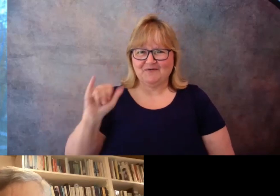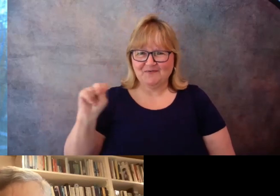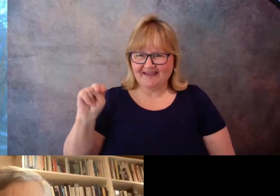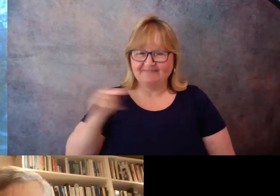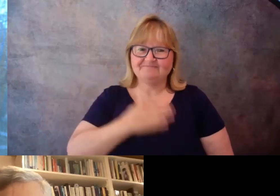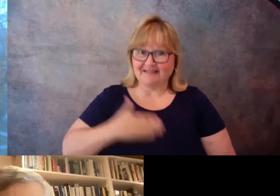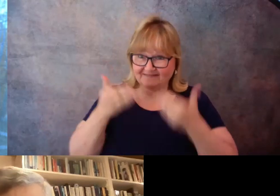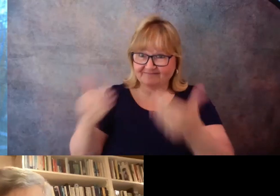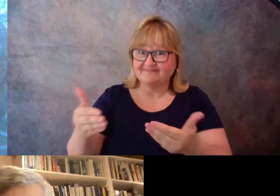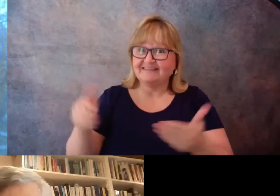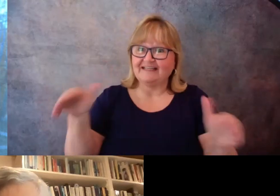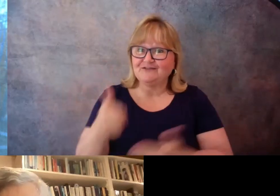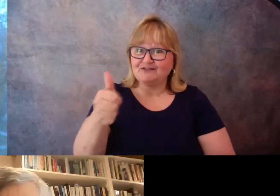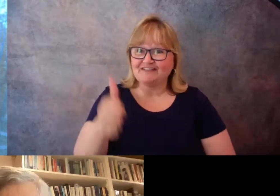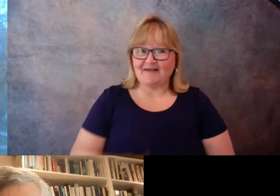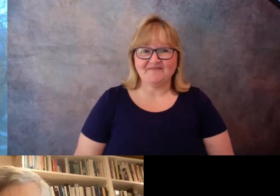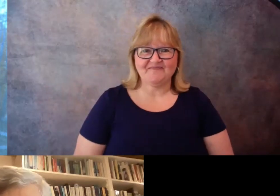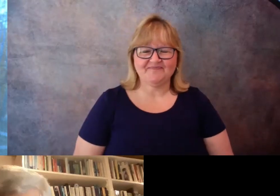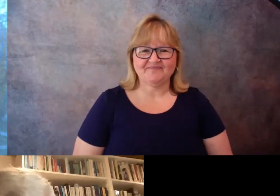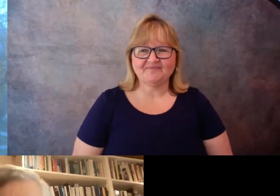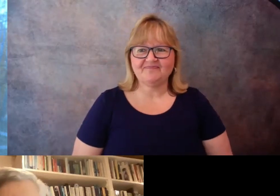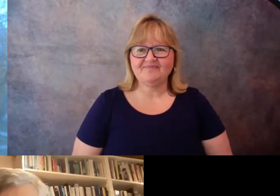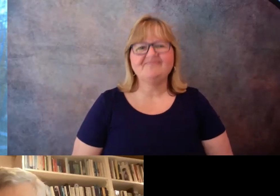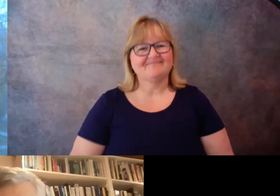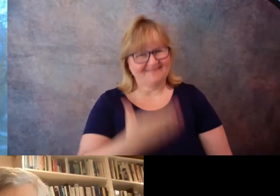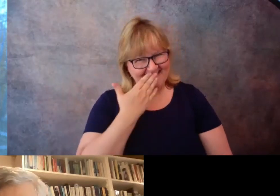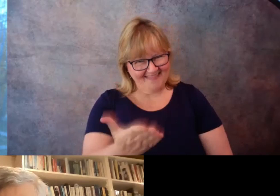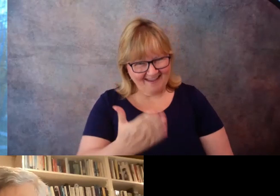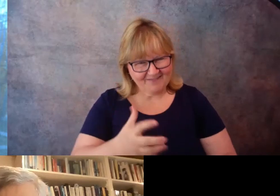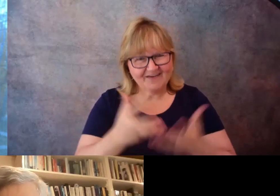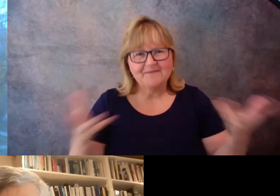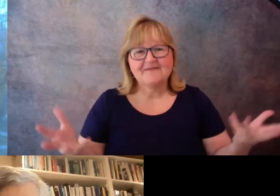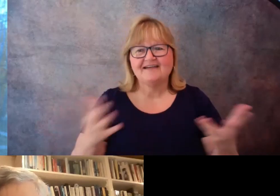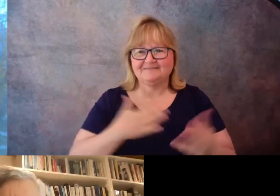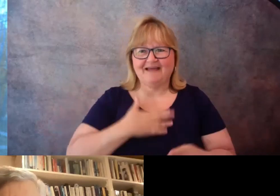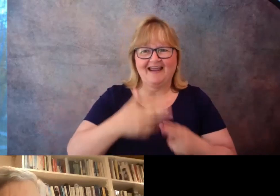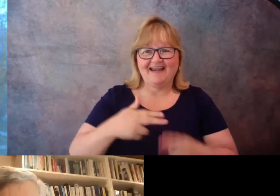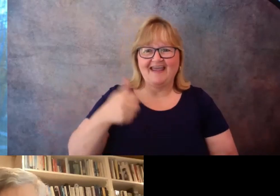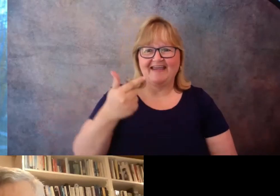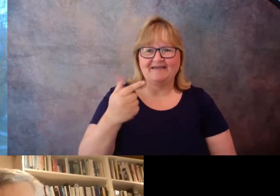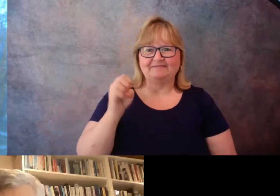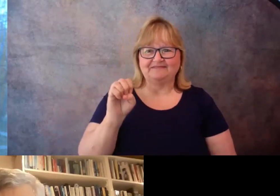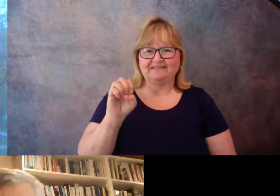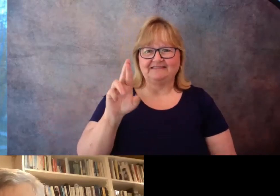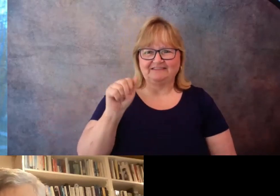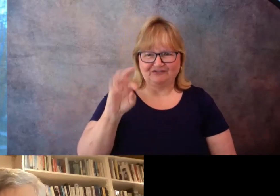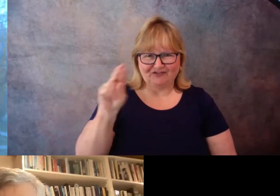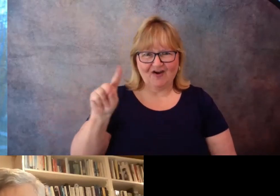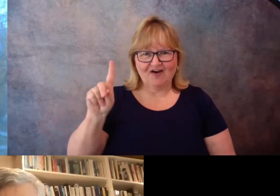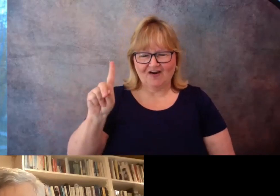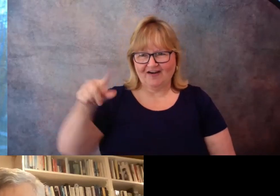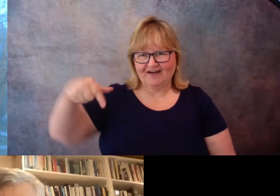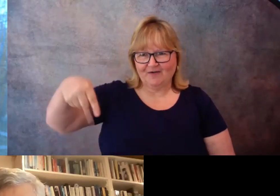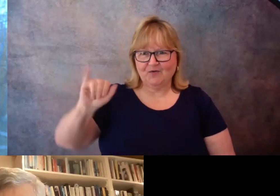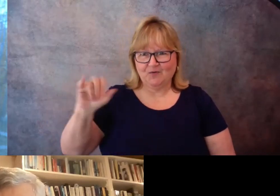yourself. Thank you very much, Kathy. My name is Gerard Quinn. I'm the UN Special Rapporteur on the Rights